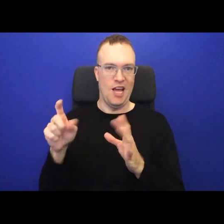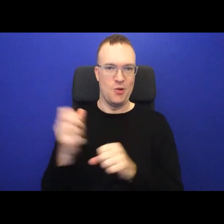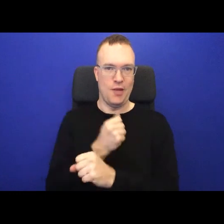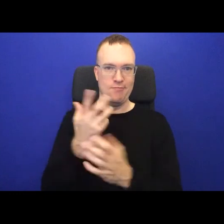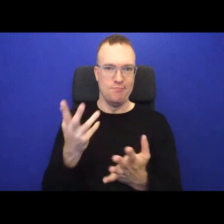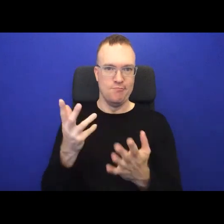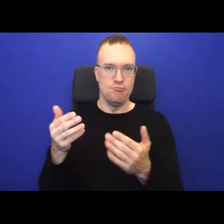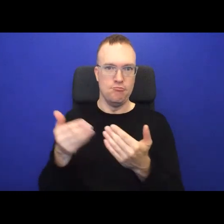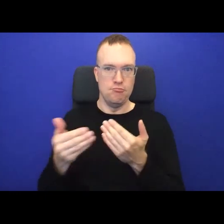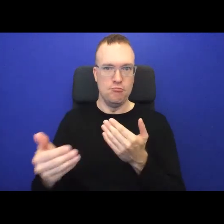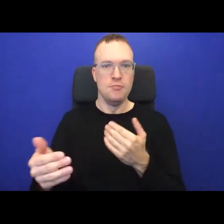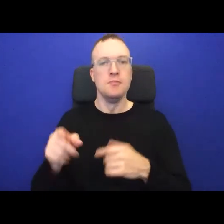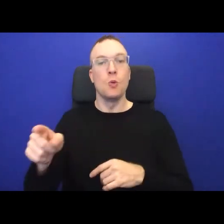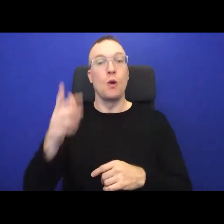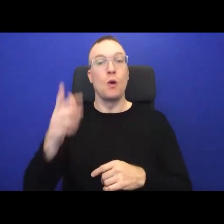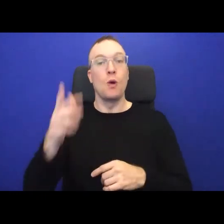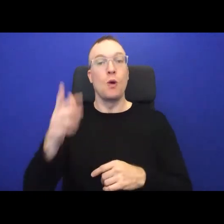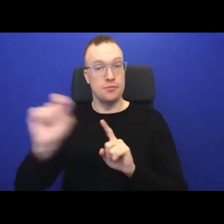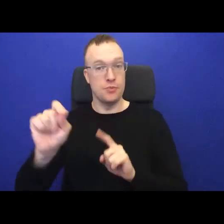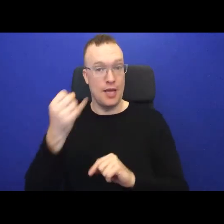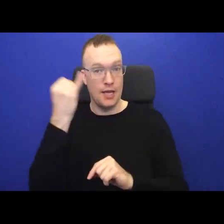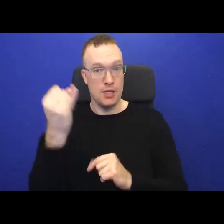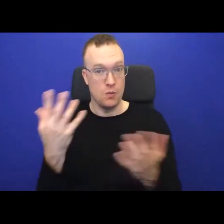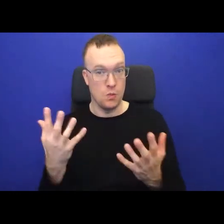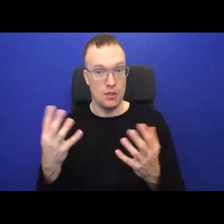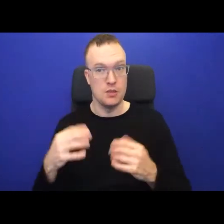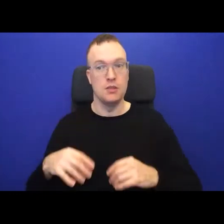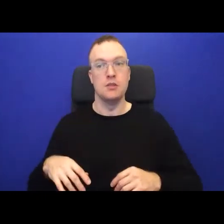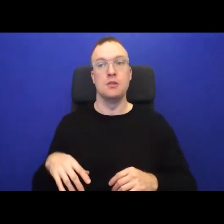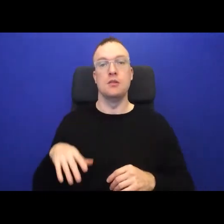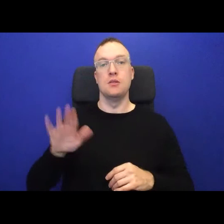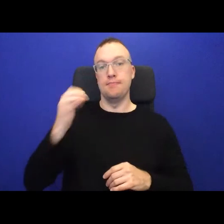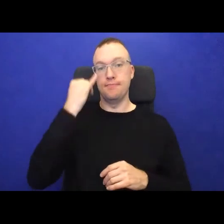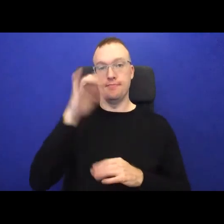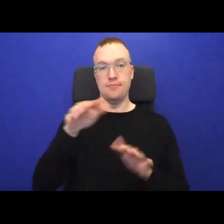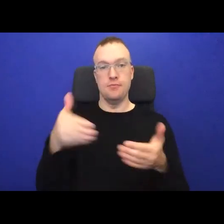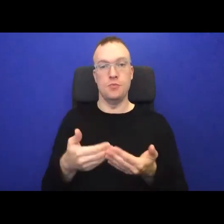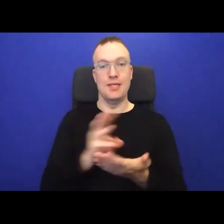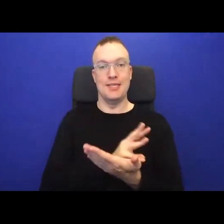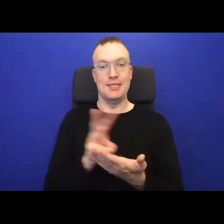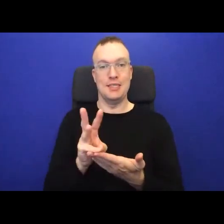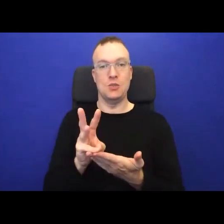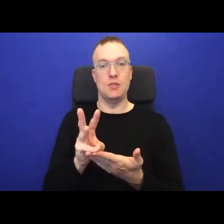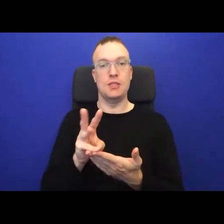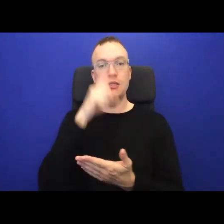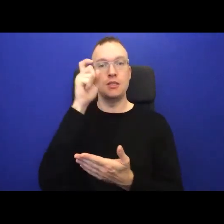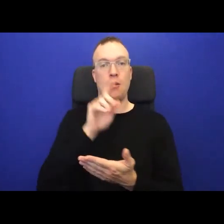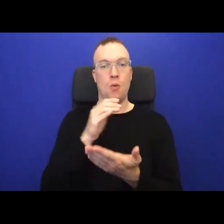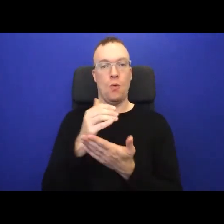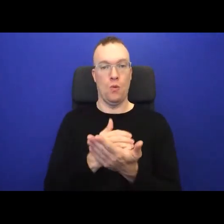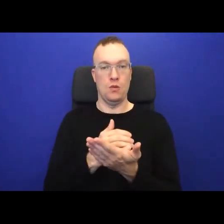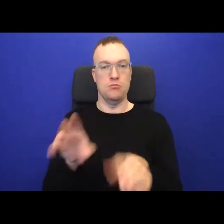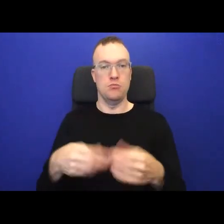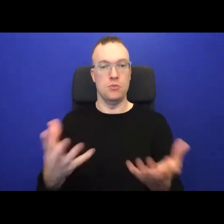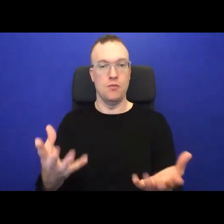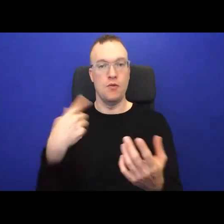But he had one really brilliant idea, and that was to introduce 6-week summer courses